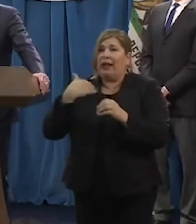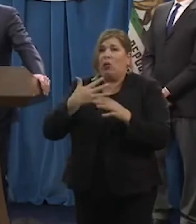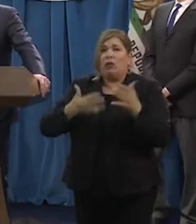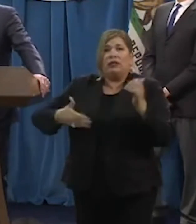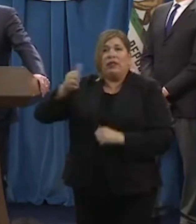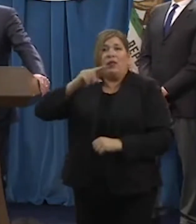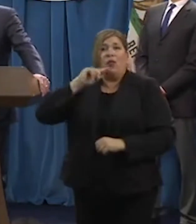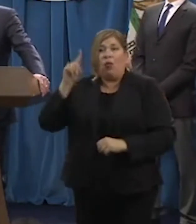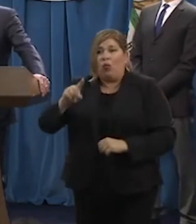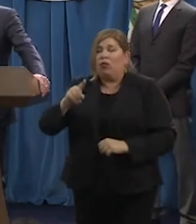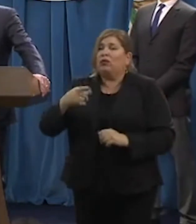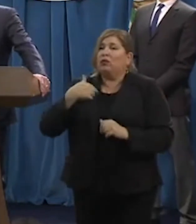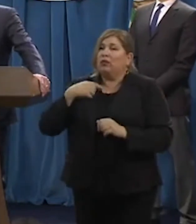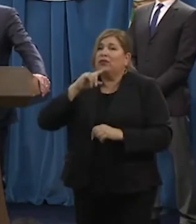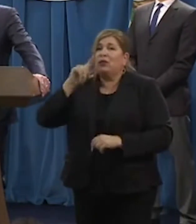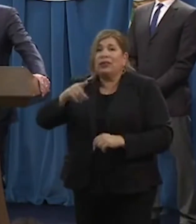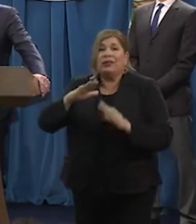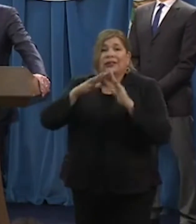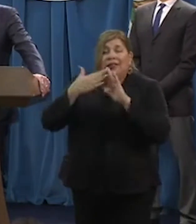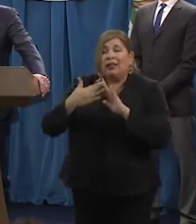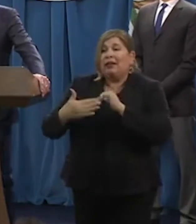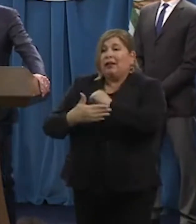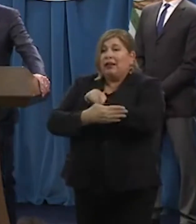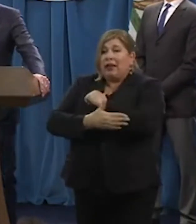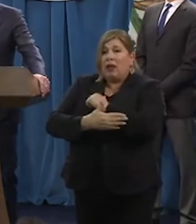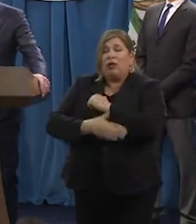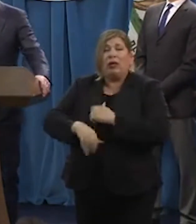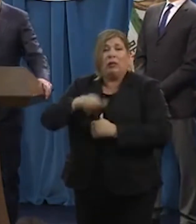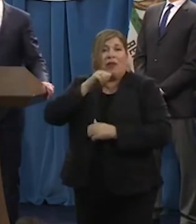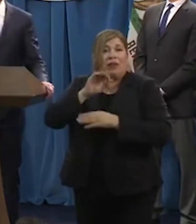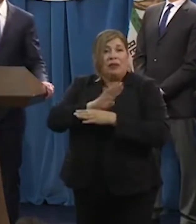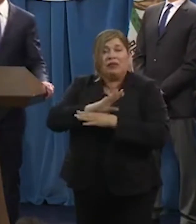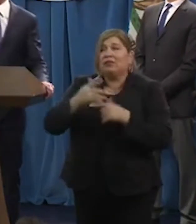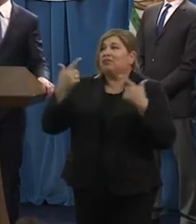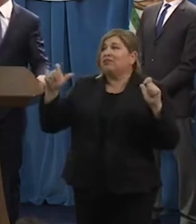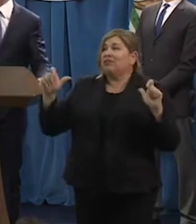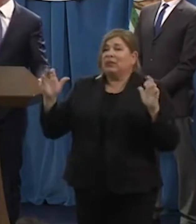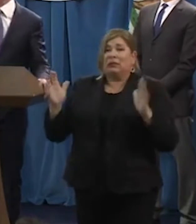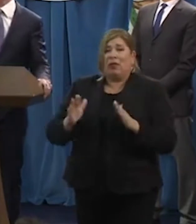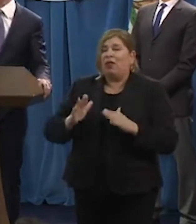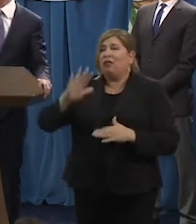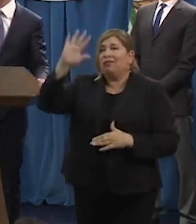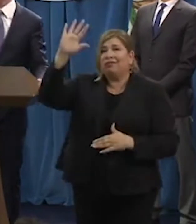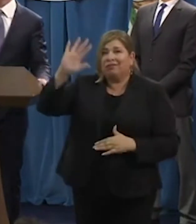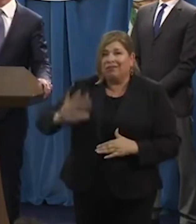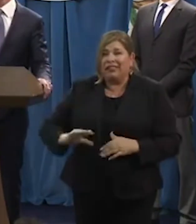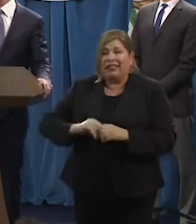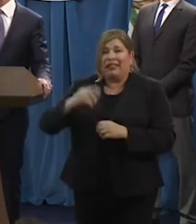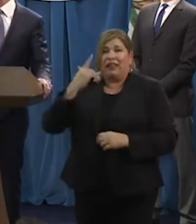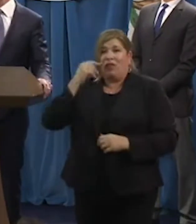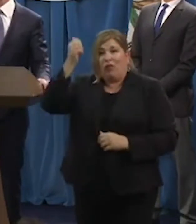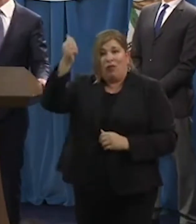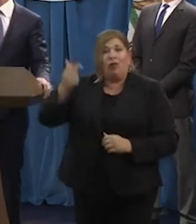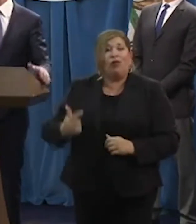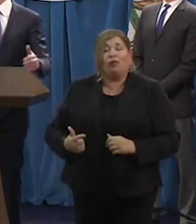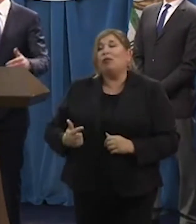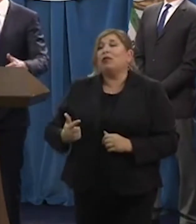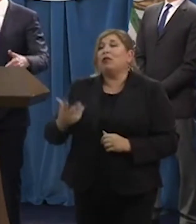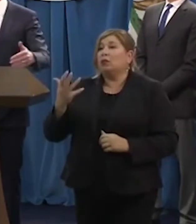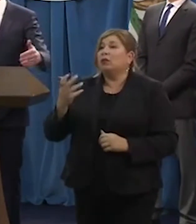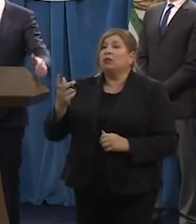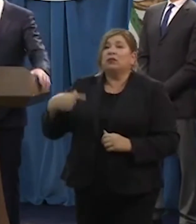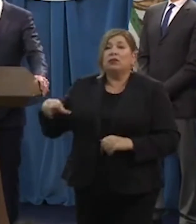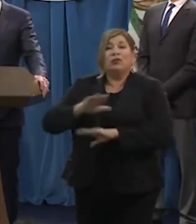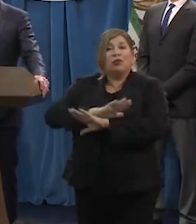directed cities, counties, private, public sector, large and small, all throughout the state of California, to